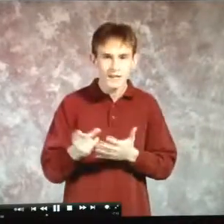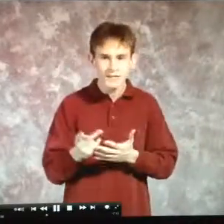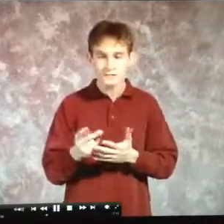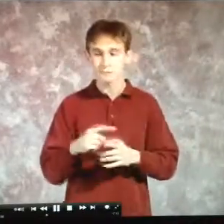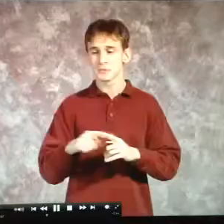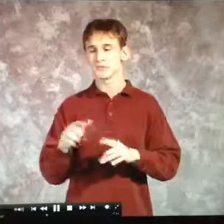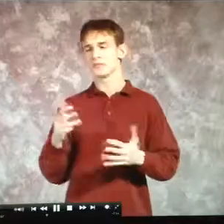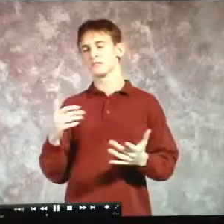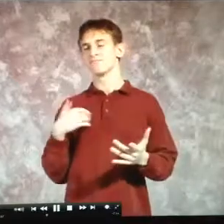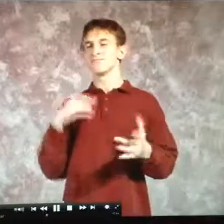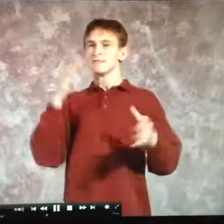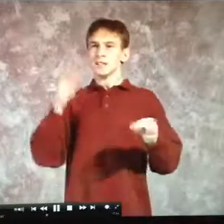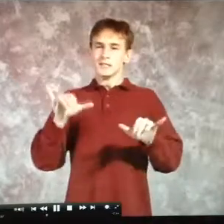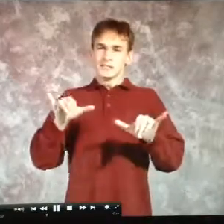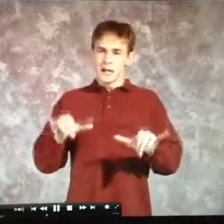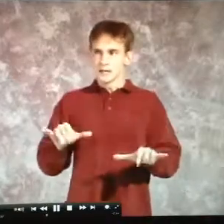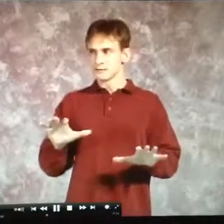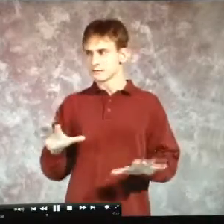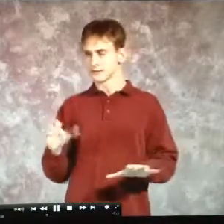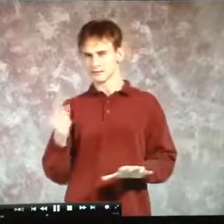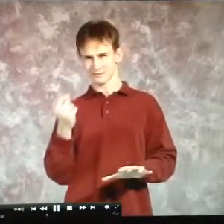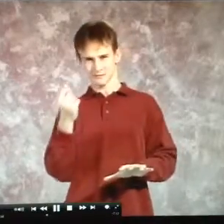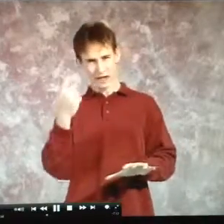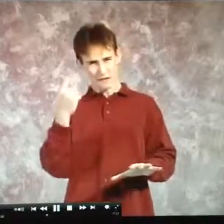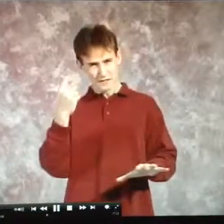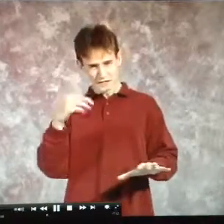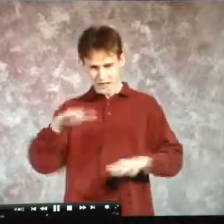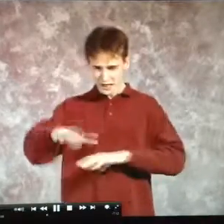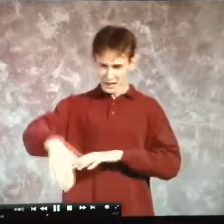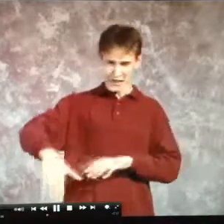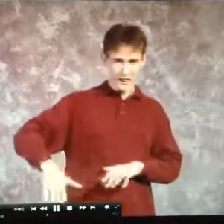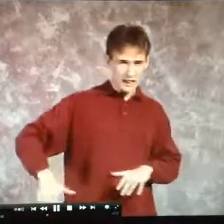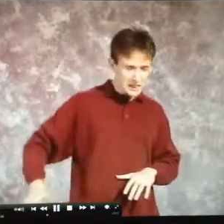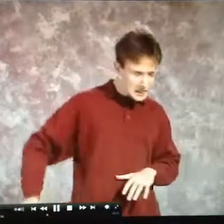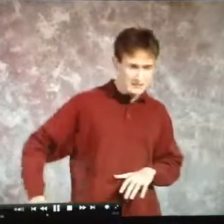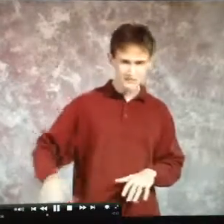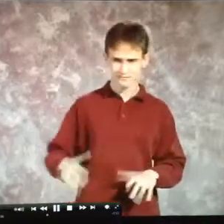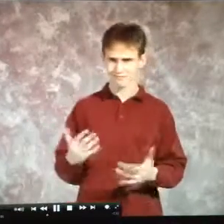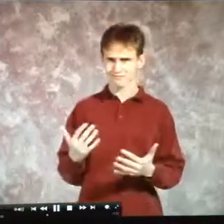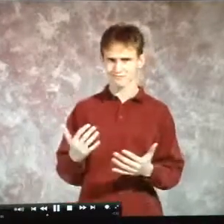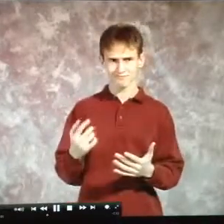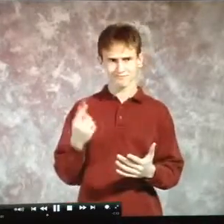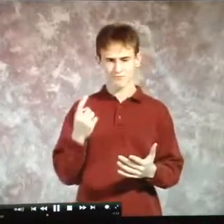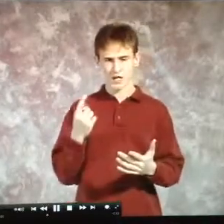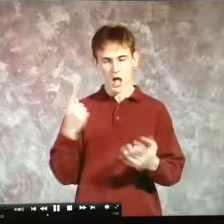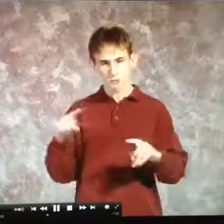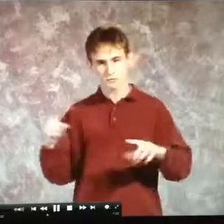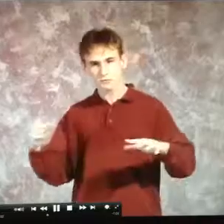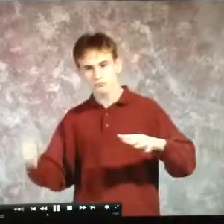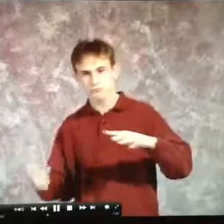kept looking, and we couldn't find him. So we just decided to, stay in one place. So, we were going to stay there